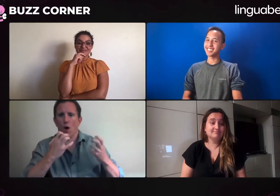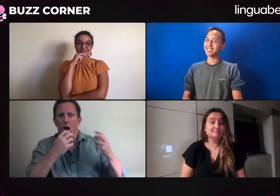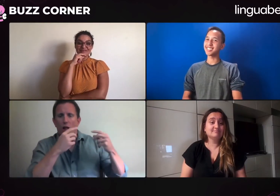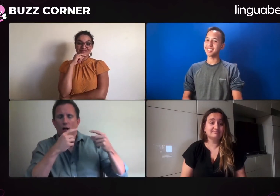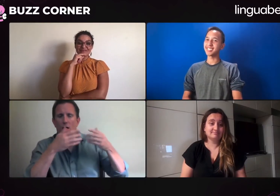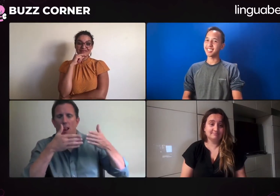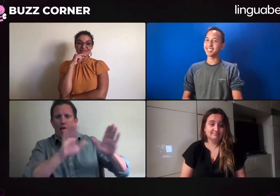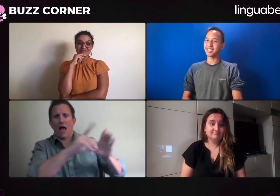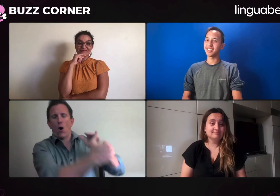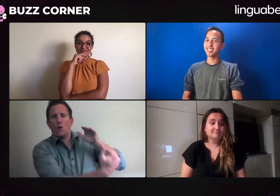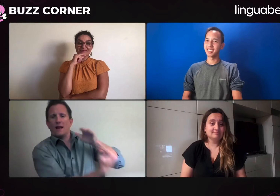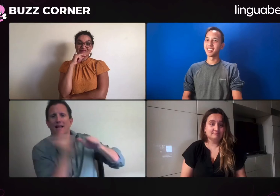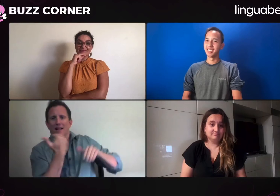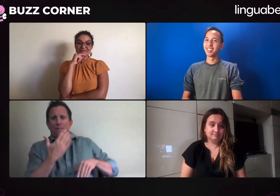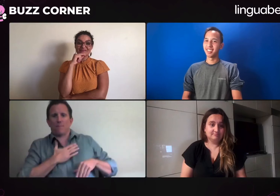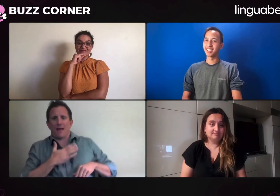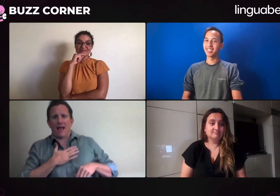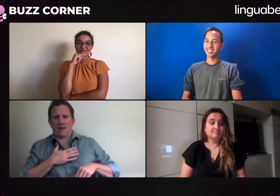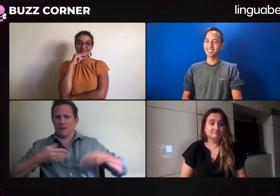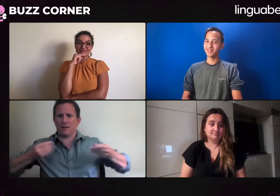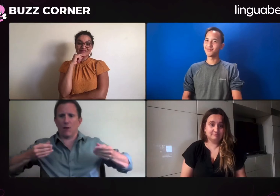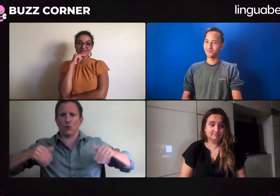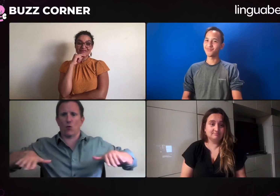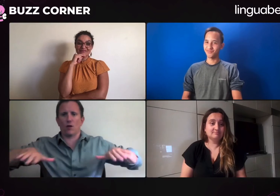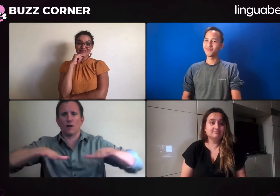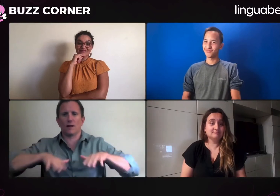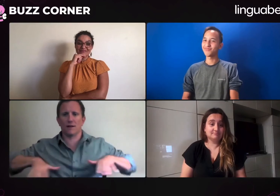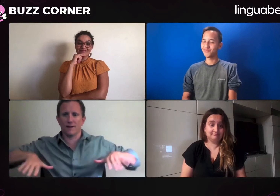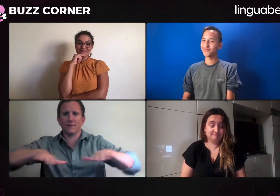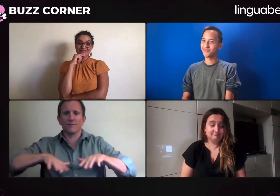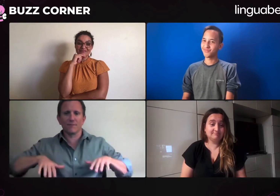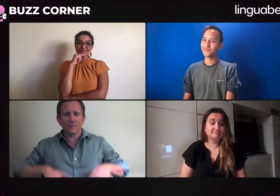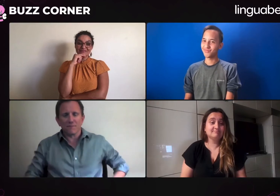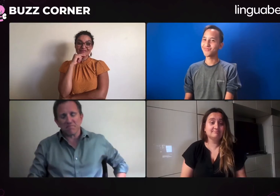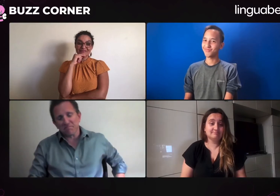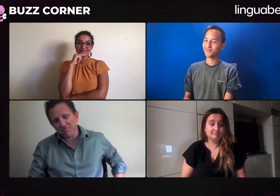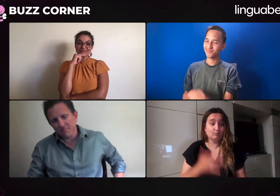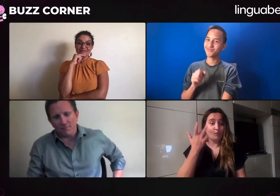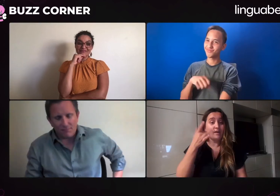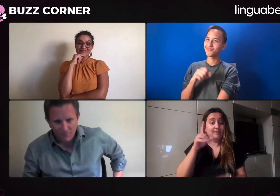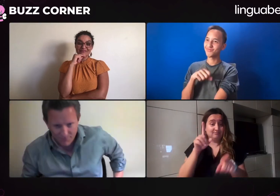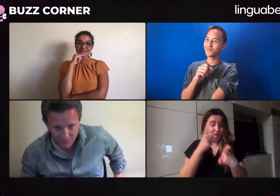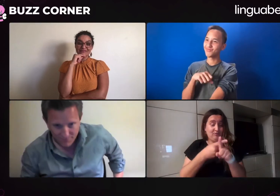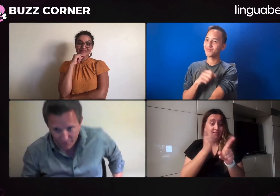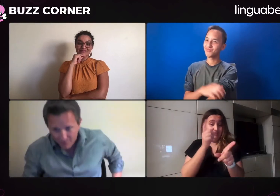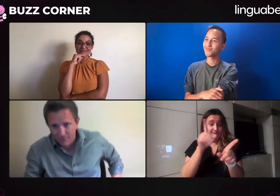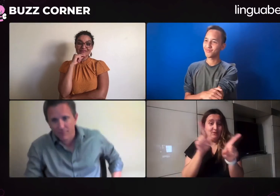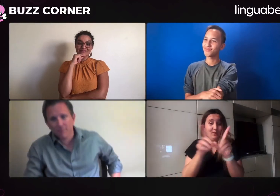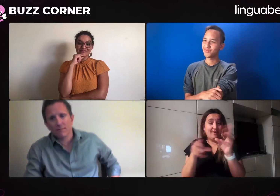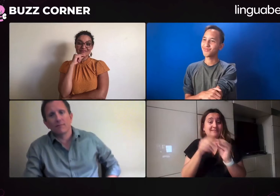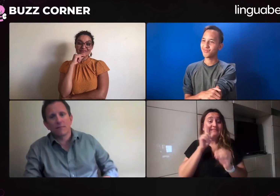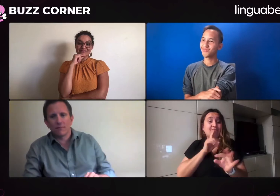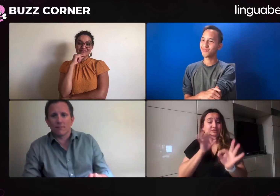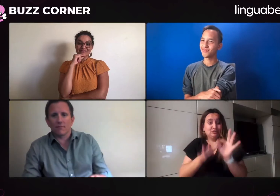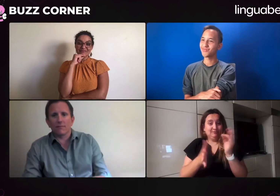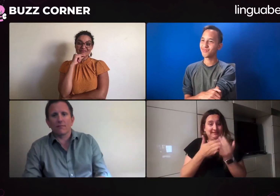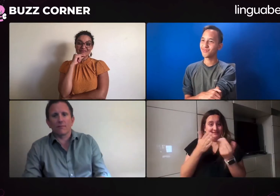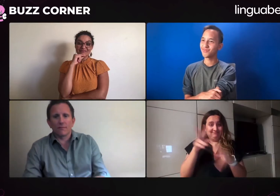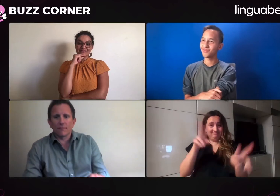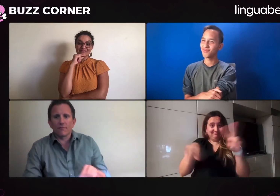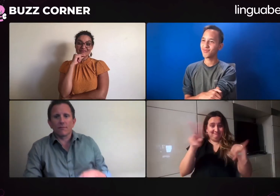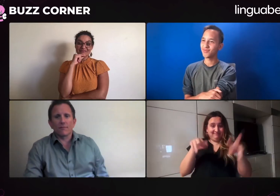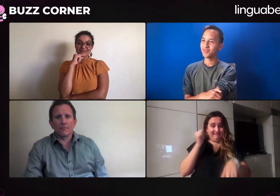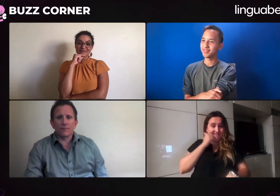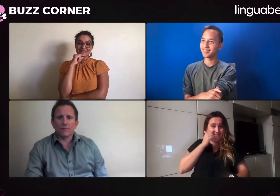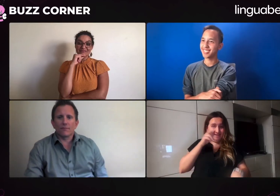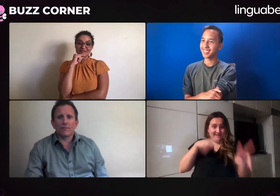not visible. And so now letting these deaf interpreters onto their turf, so to speak, is Yeah,